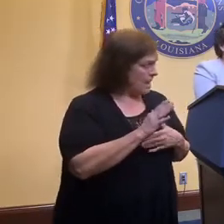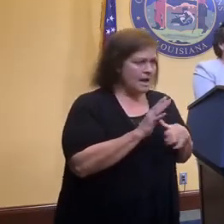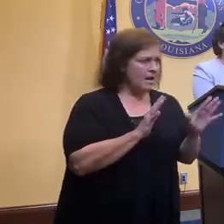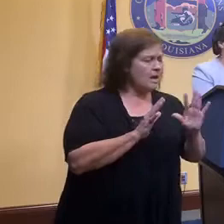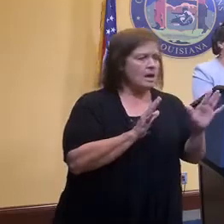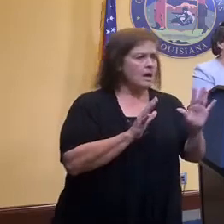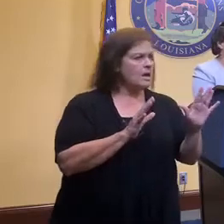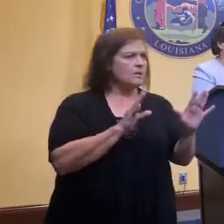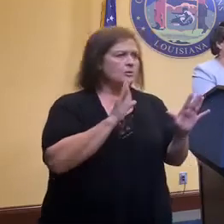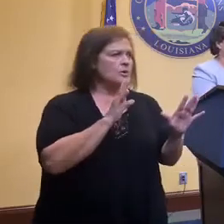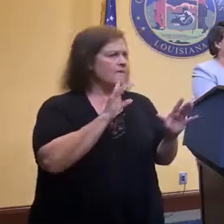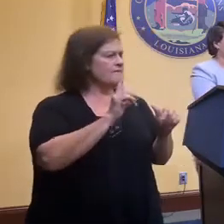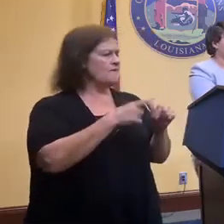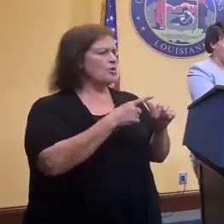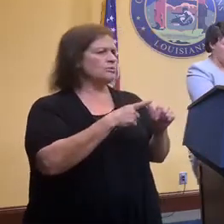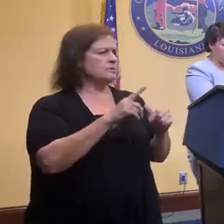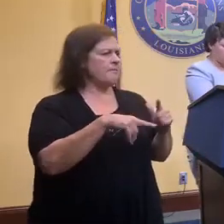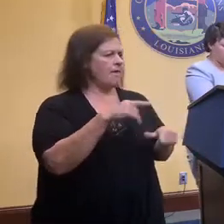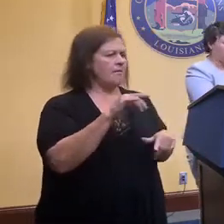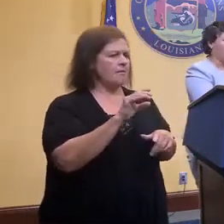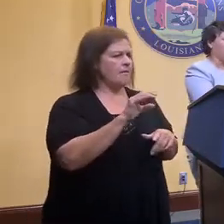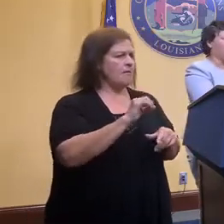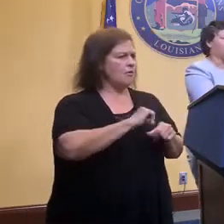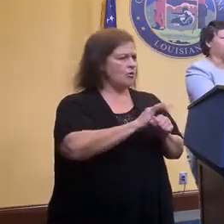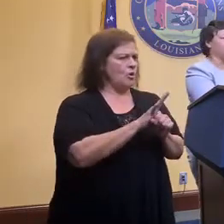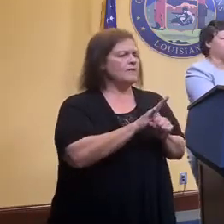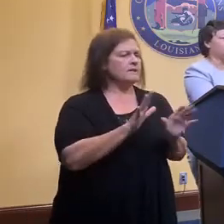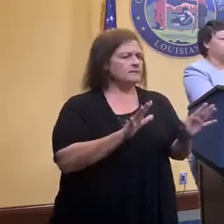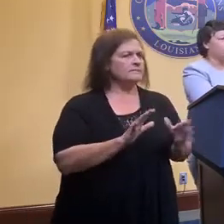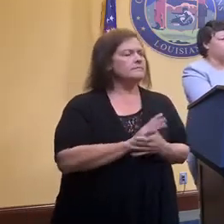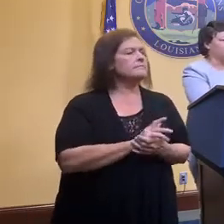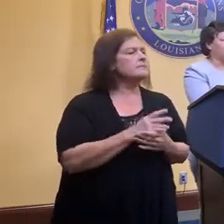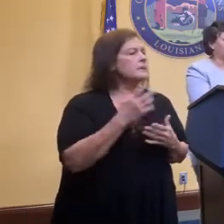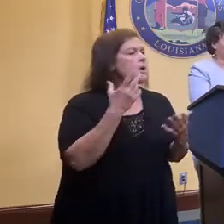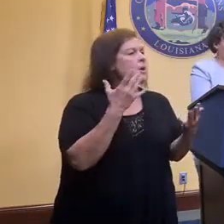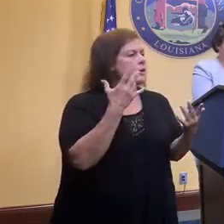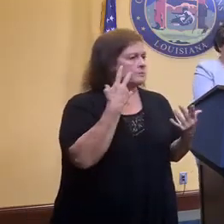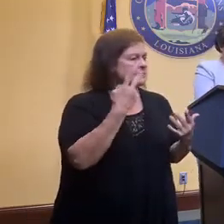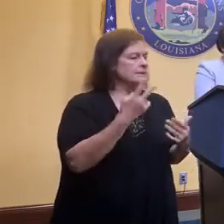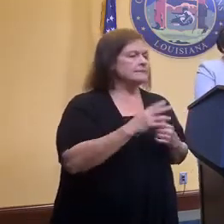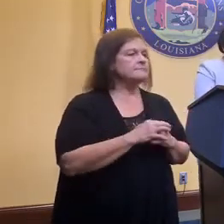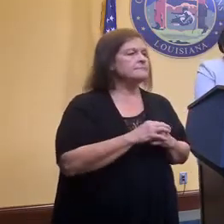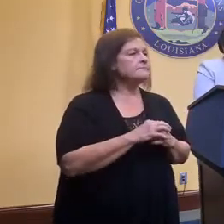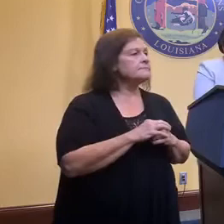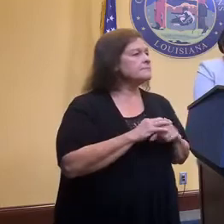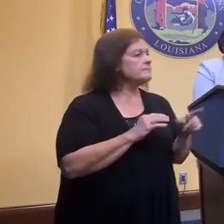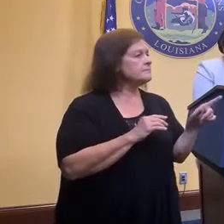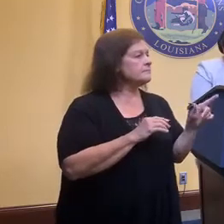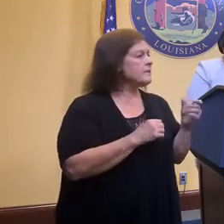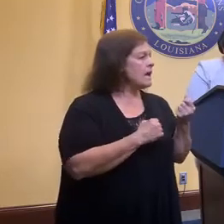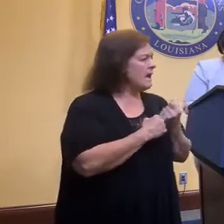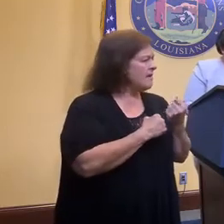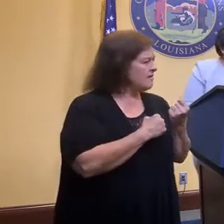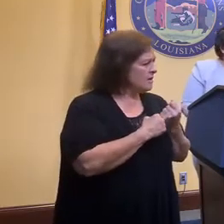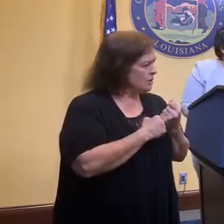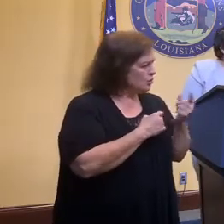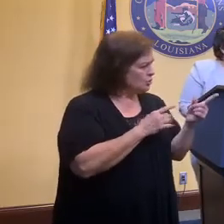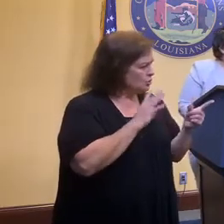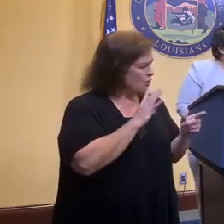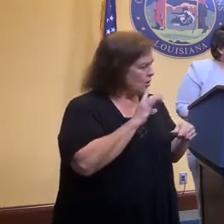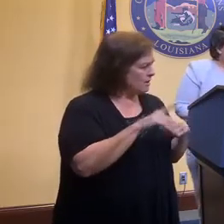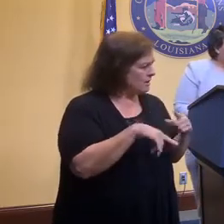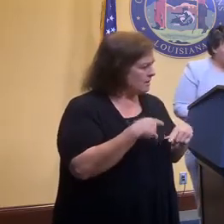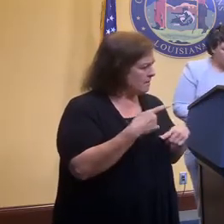Well, let's deal with this one, and then, you know, how I do. I'll get you after. The advocate? Madam Mayor, you talked